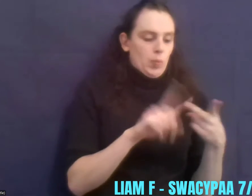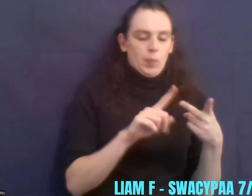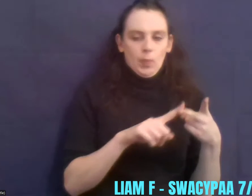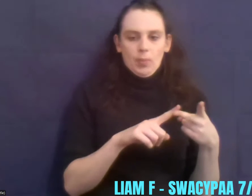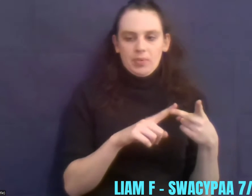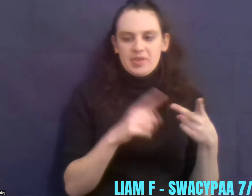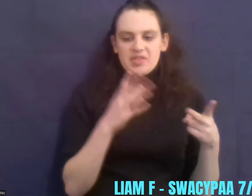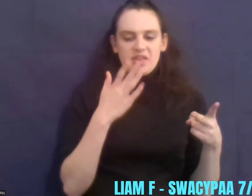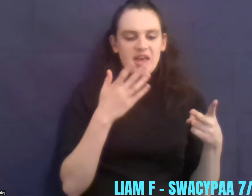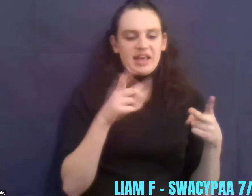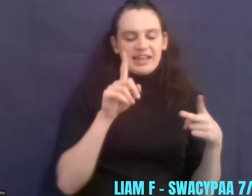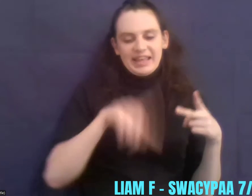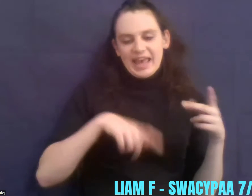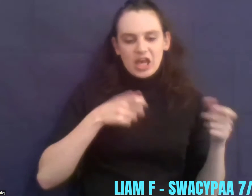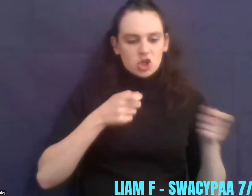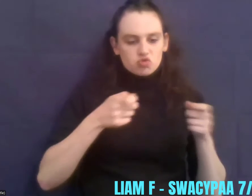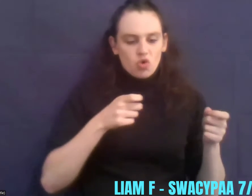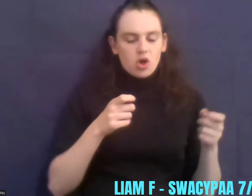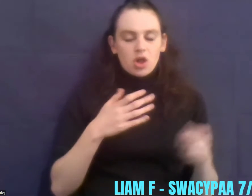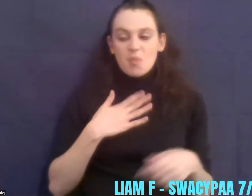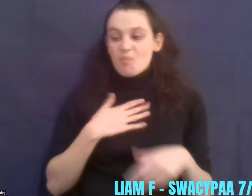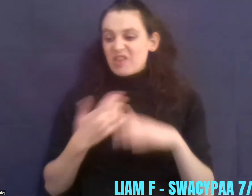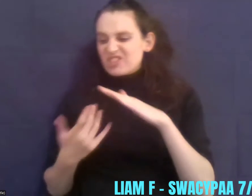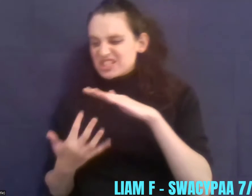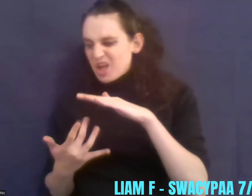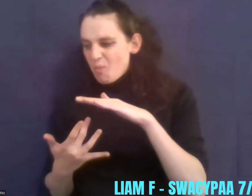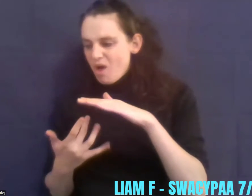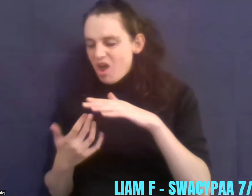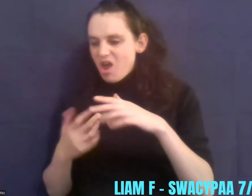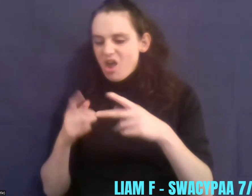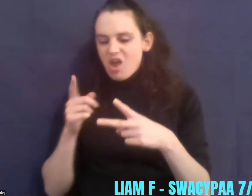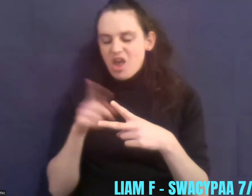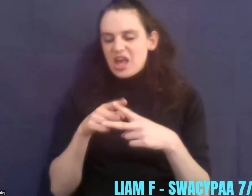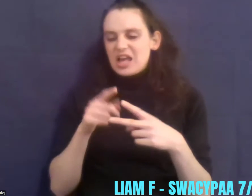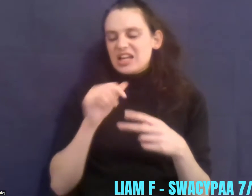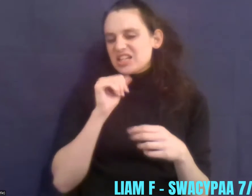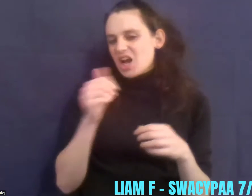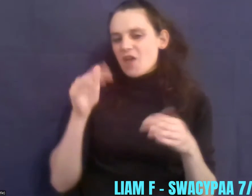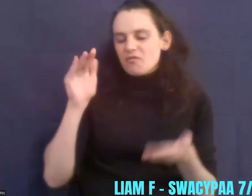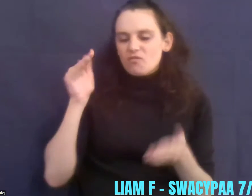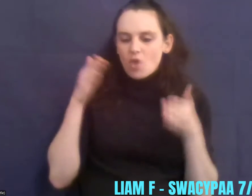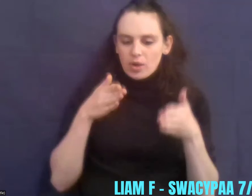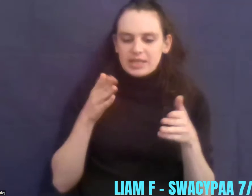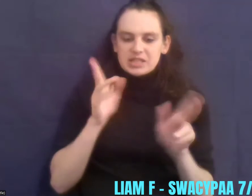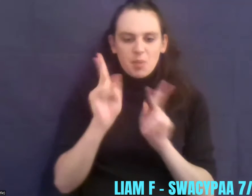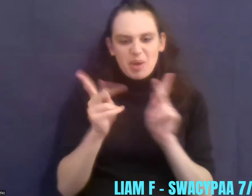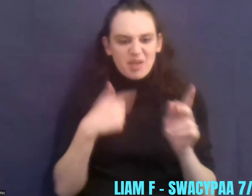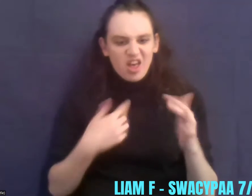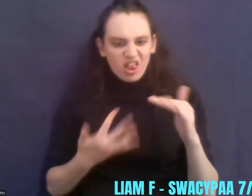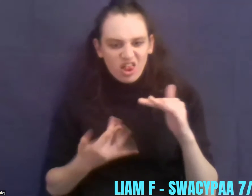with the people that I resent and more with the way that I let that affect me. Um,